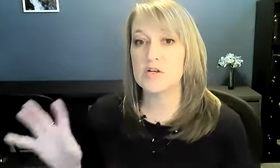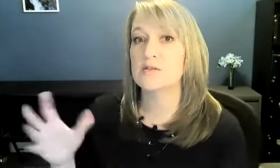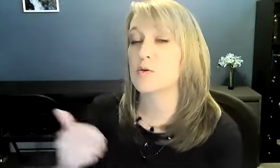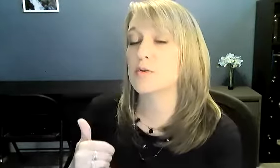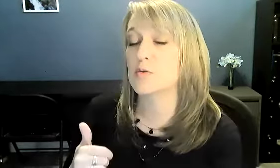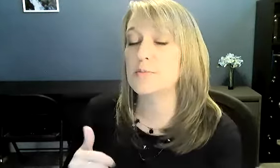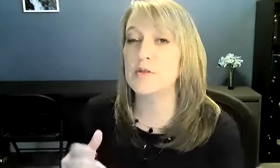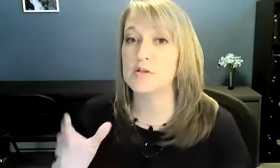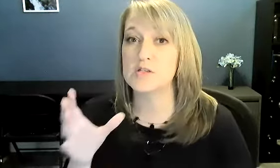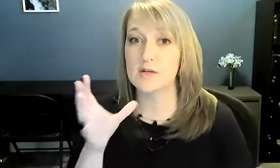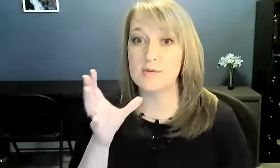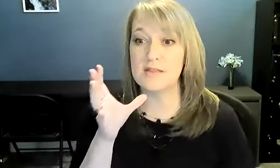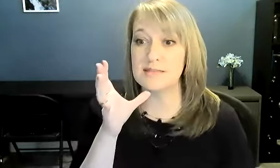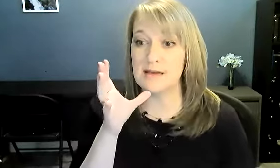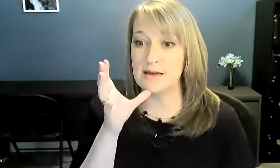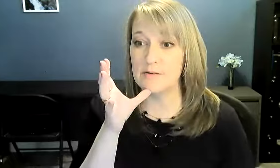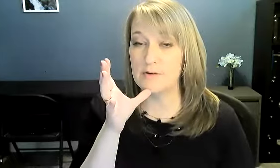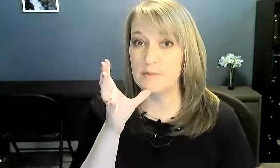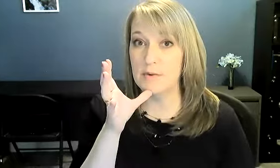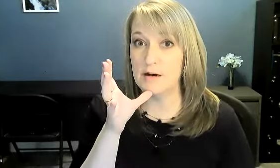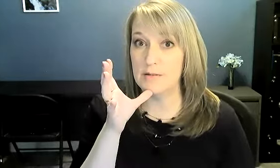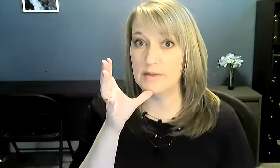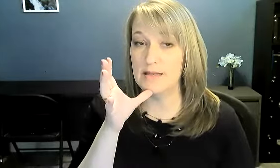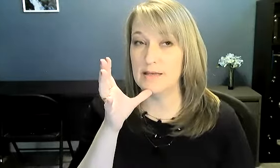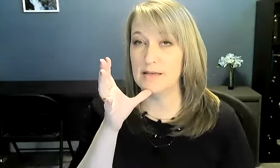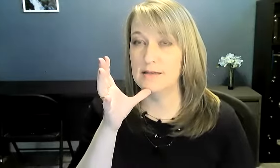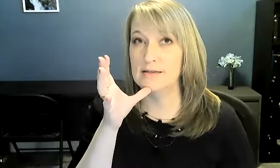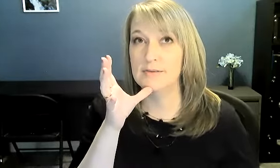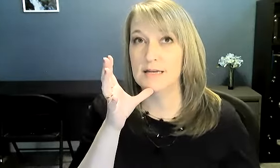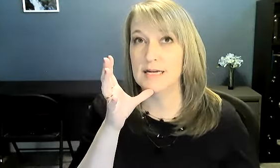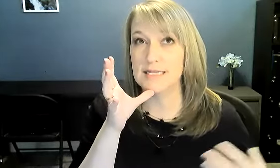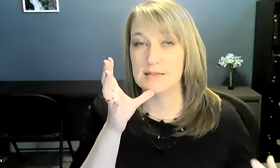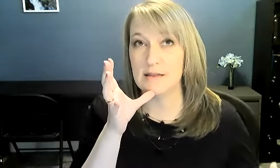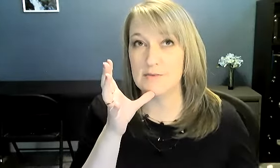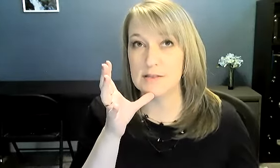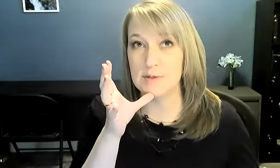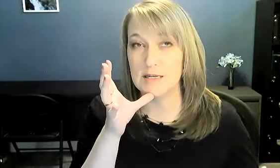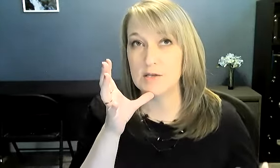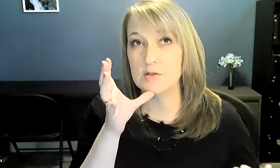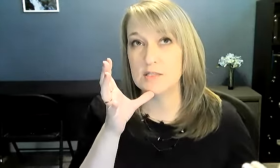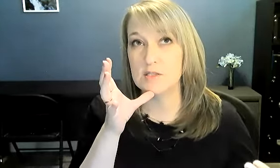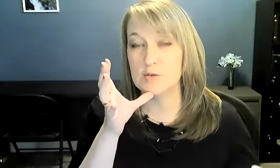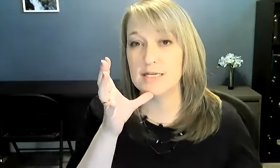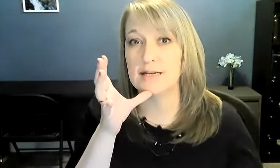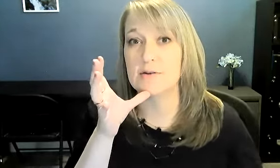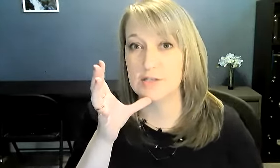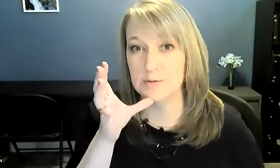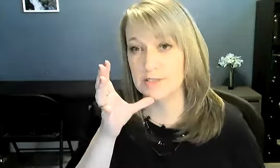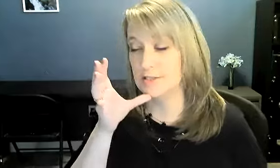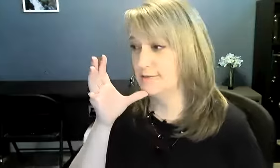so with grandmother, you start with the sign for mom, and then I like to think of it this way. You take it out a generation,